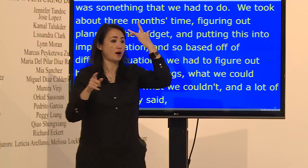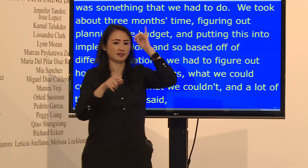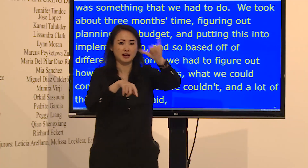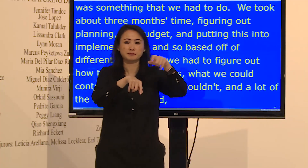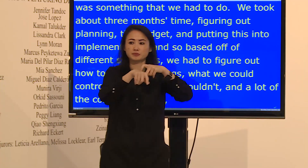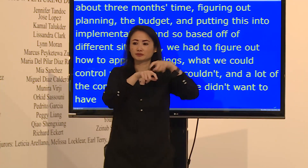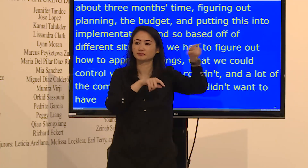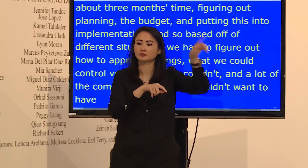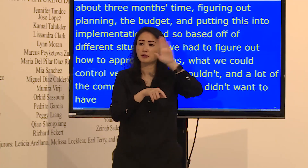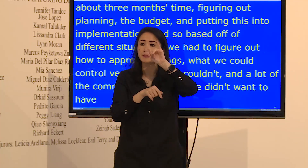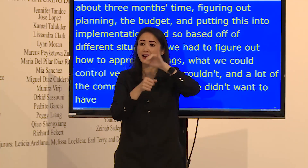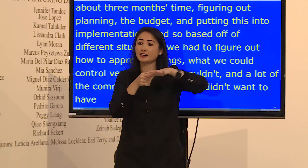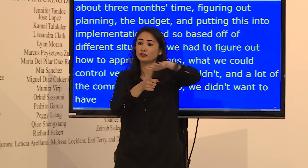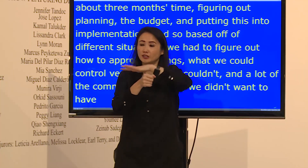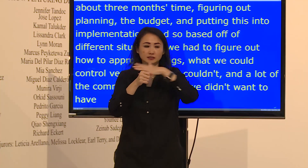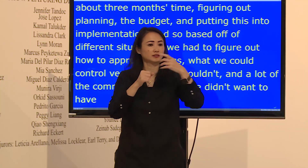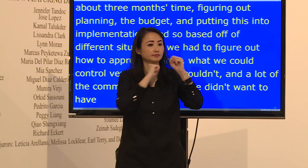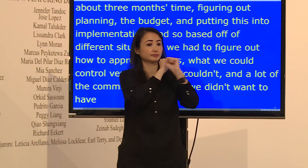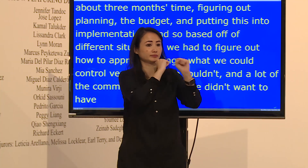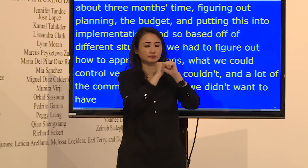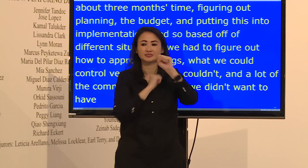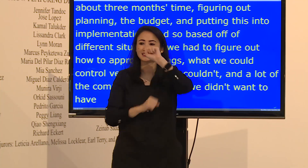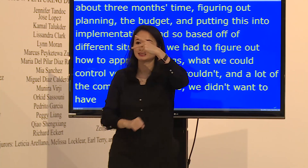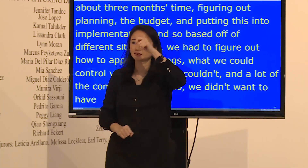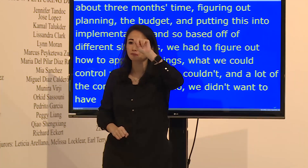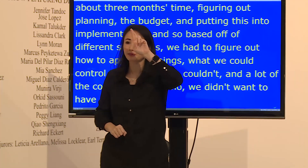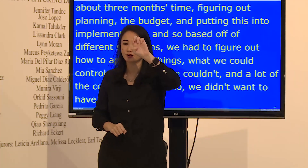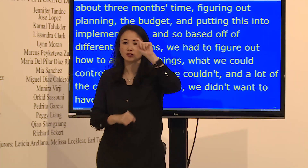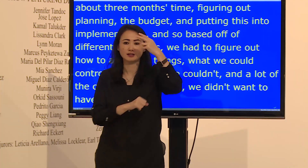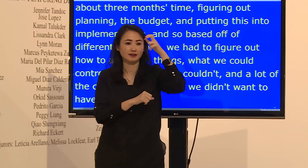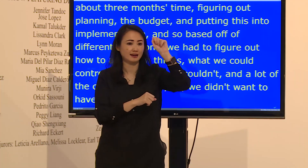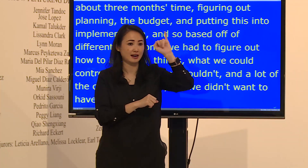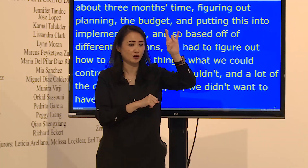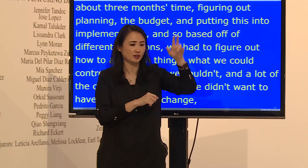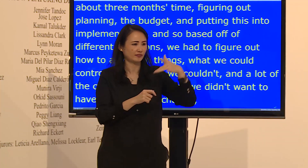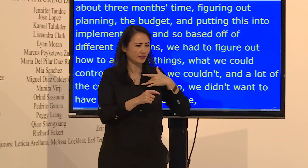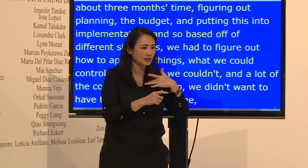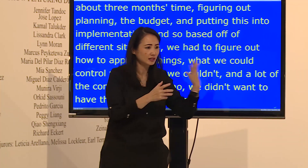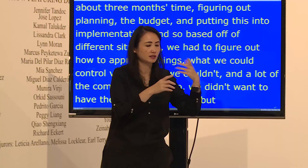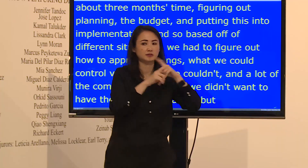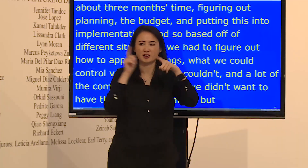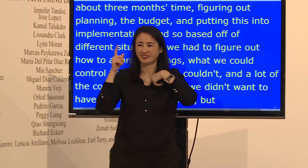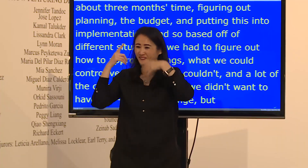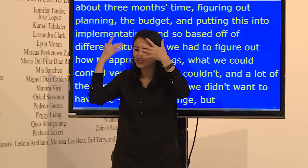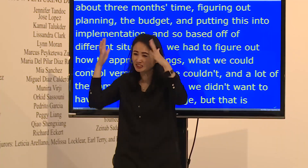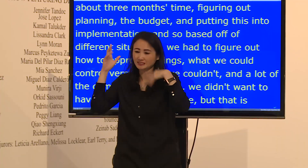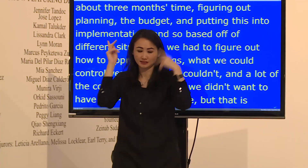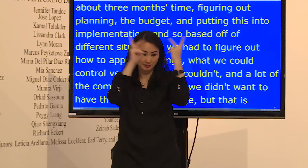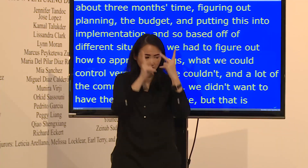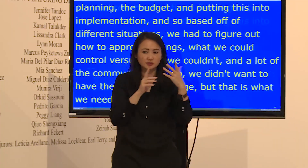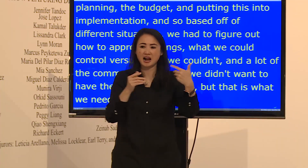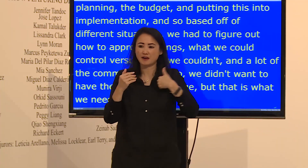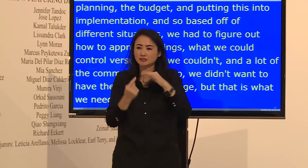we need to do, because within the area, we were advertising the pizza area to be, wood burning and so